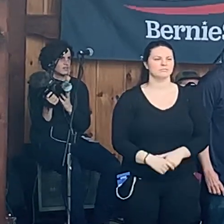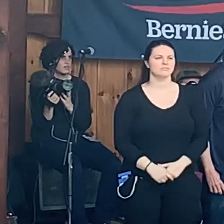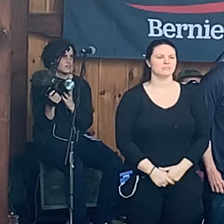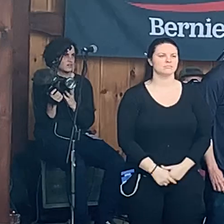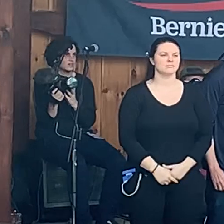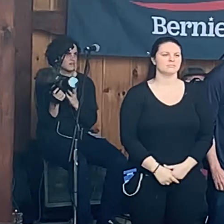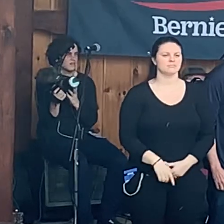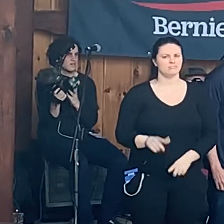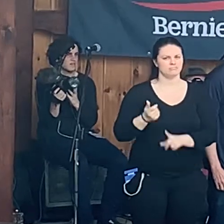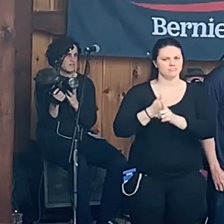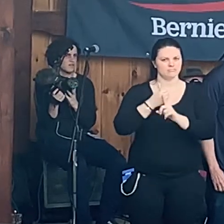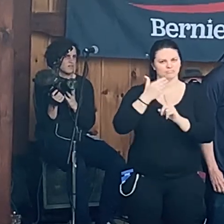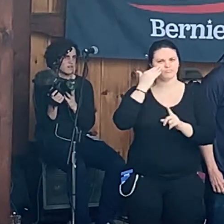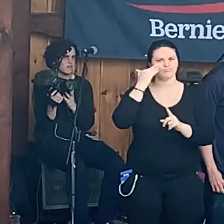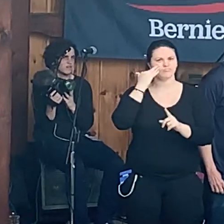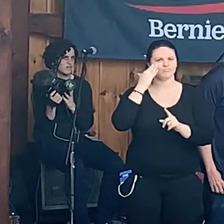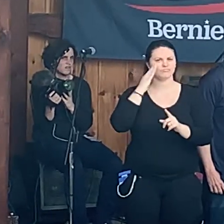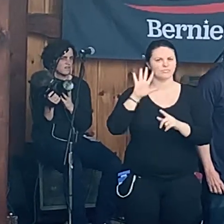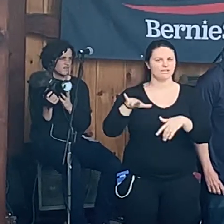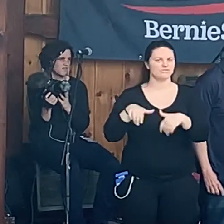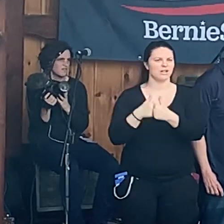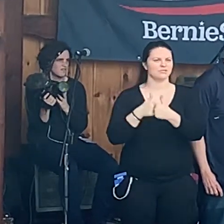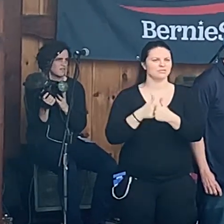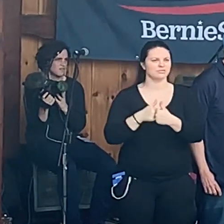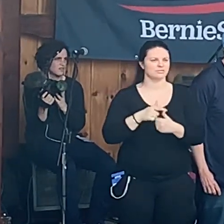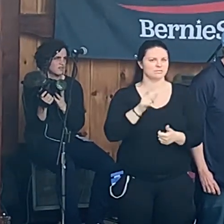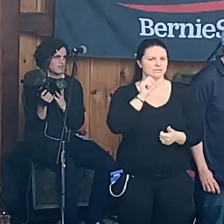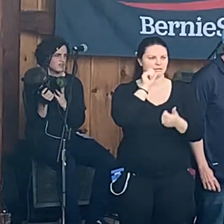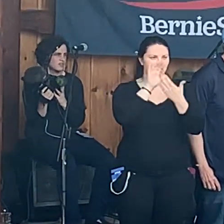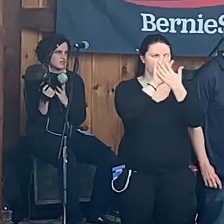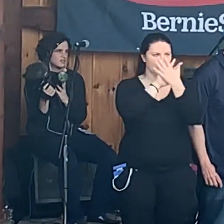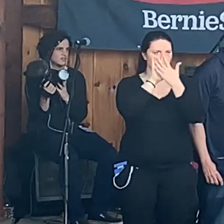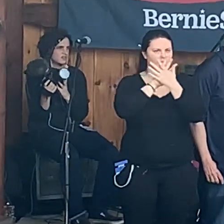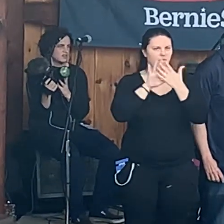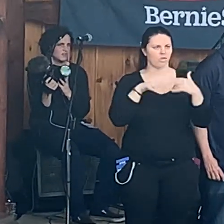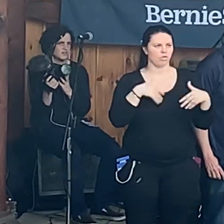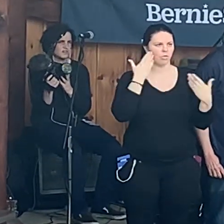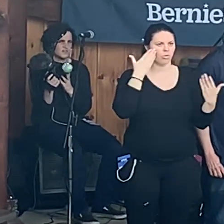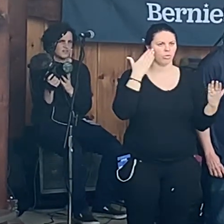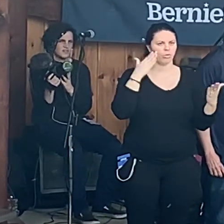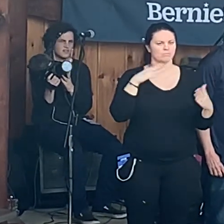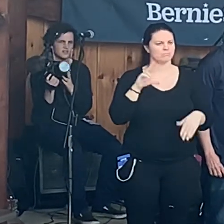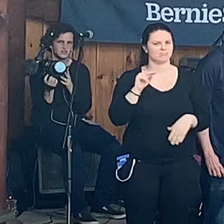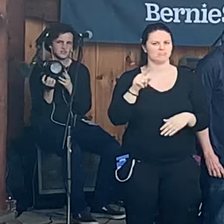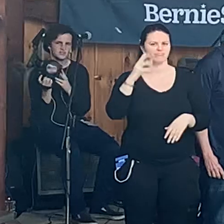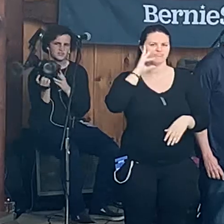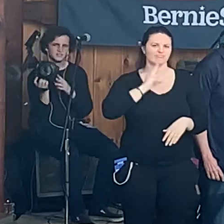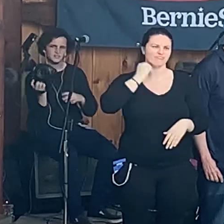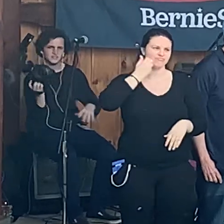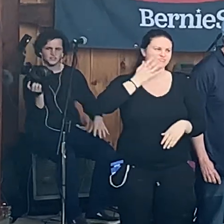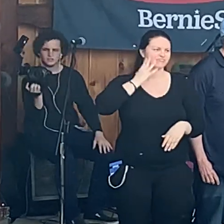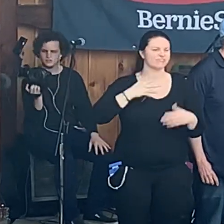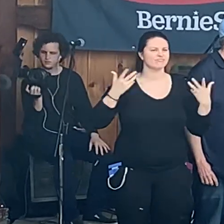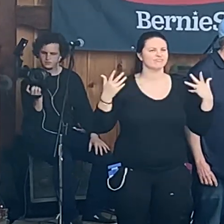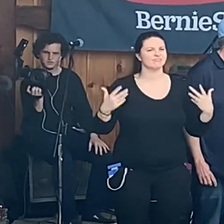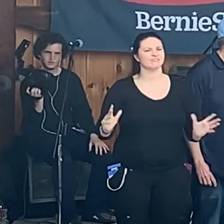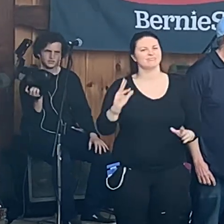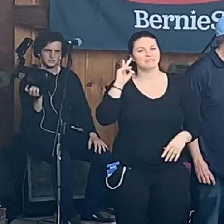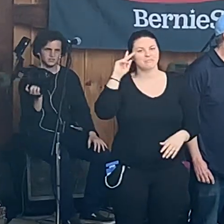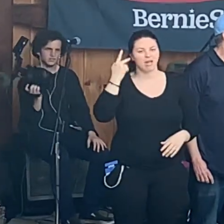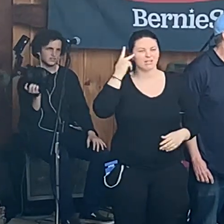He knows what he's up against. He has no delusions. He has the experience in the trenches, in